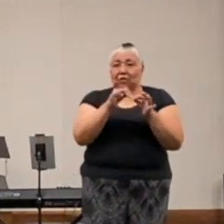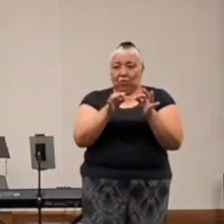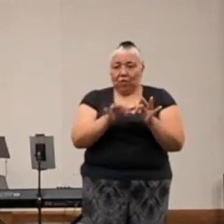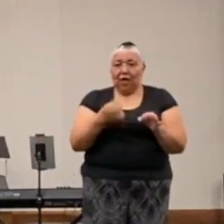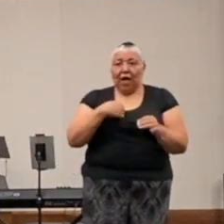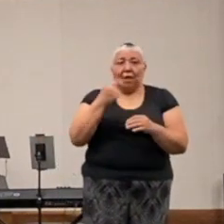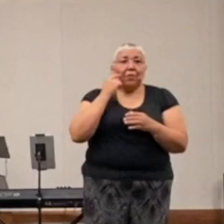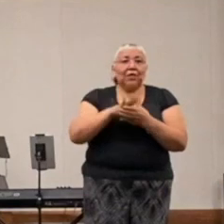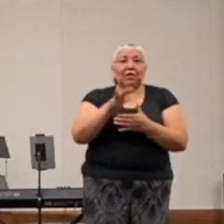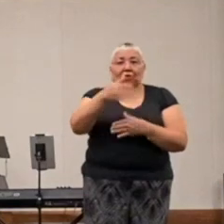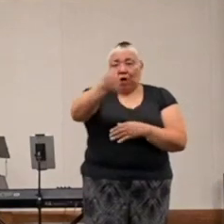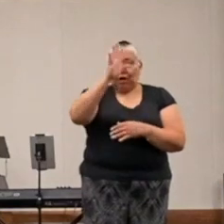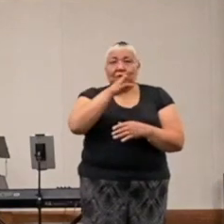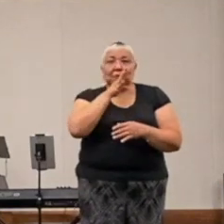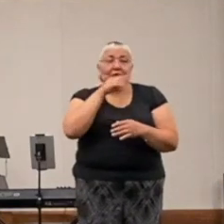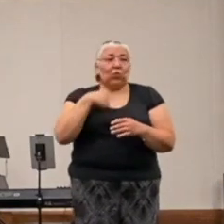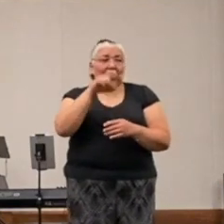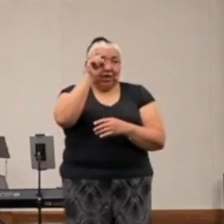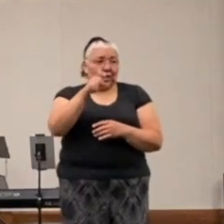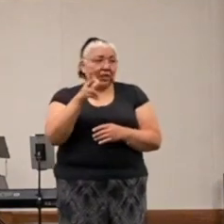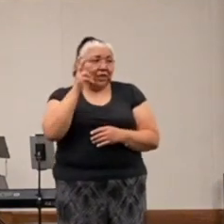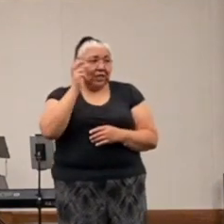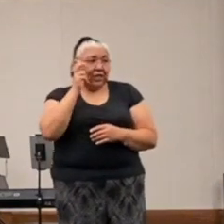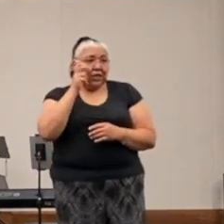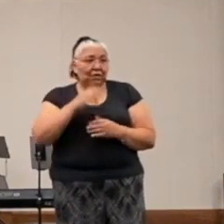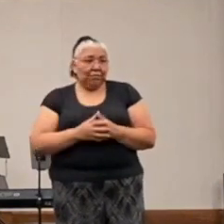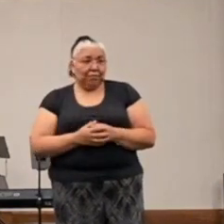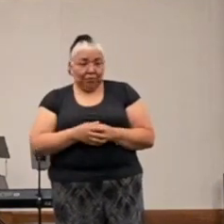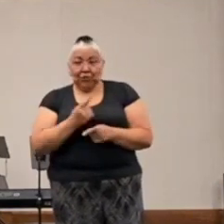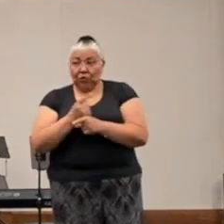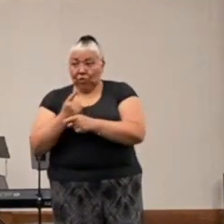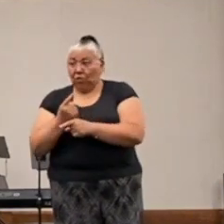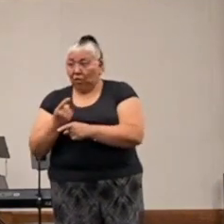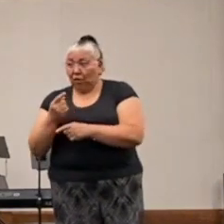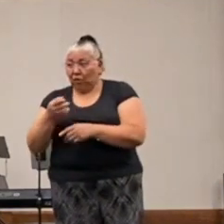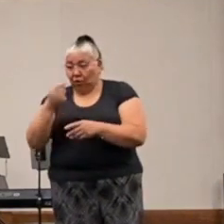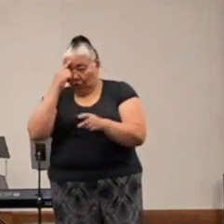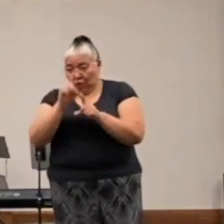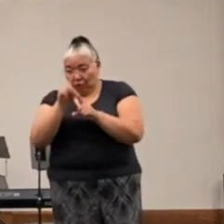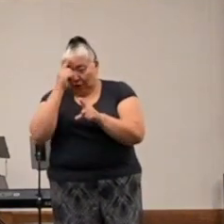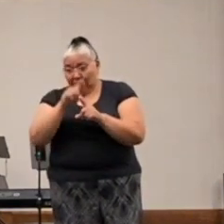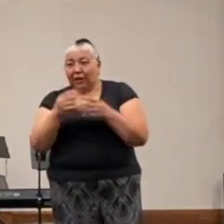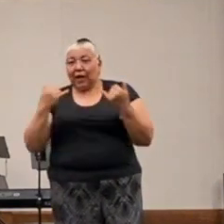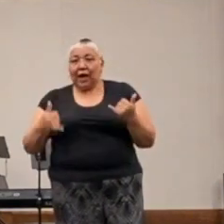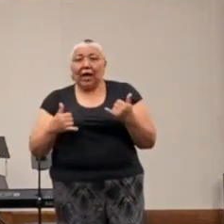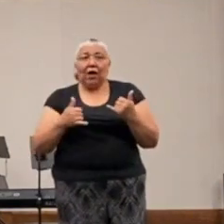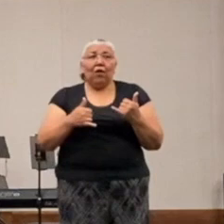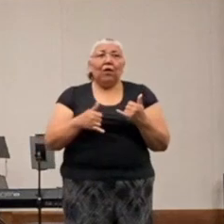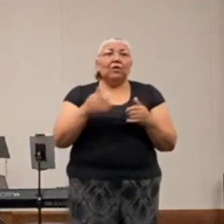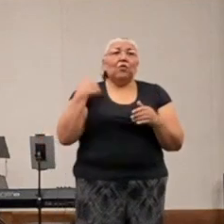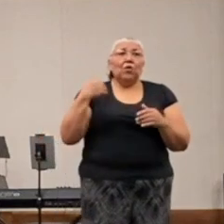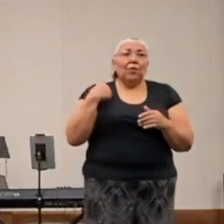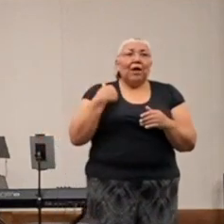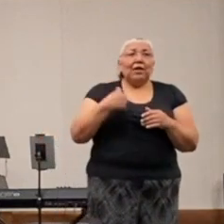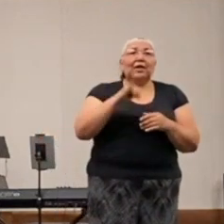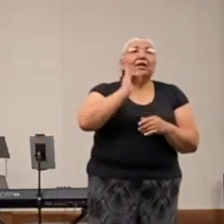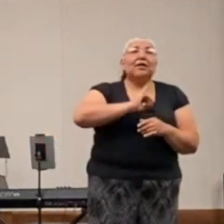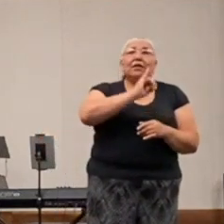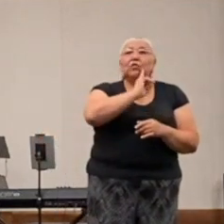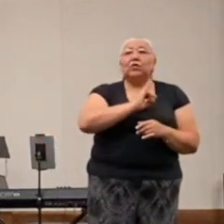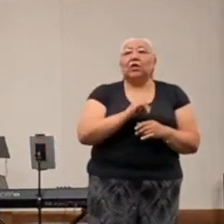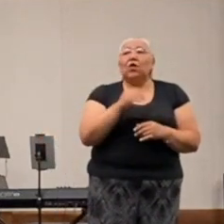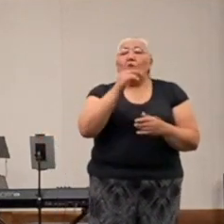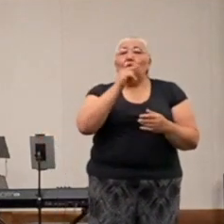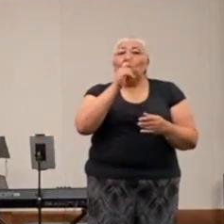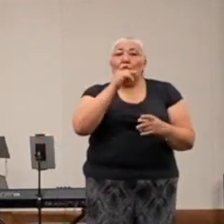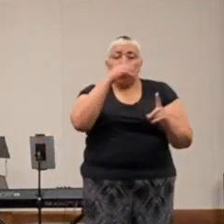God speaks, we have to listen. Don't you agree? Yeah. Yeah, we have to listen. So he's reminding Israel just